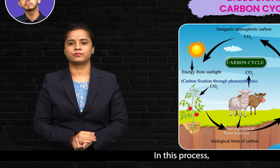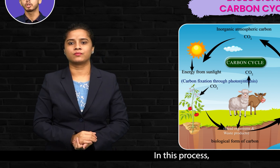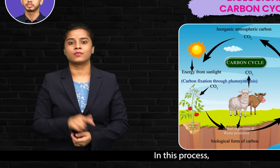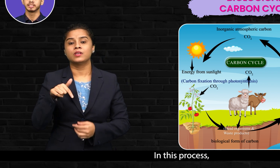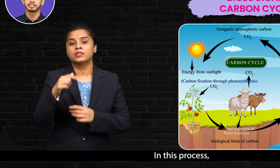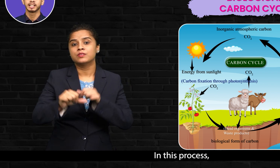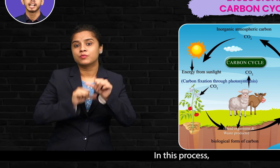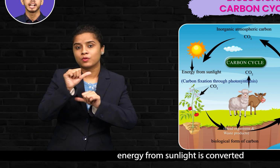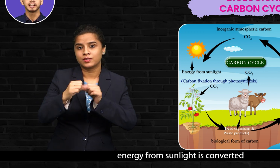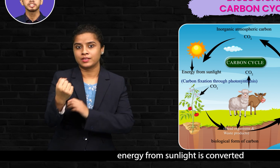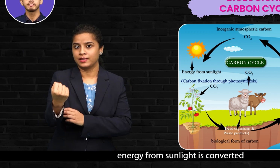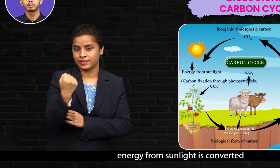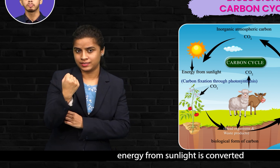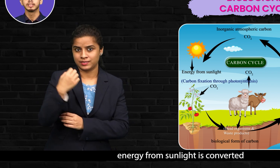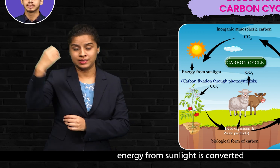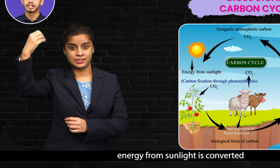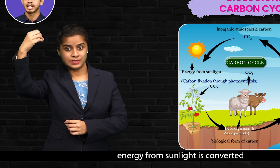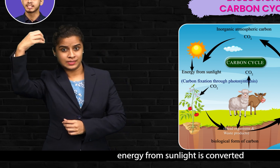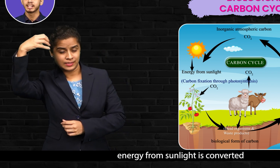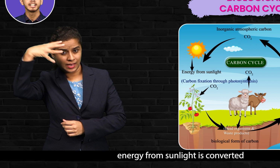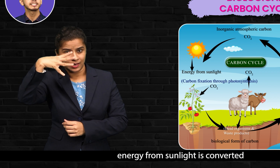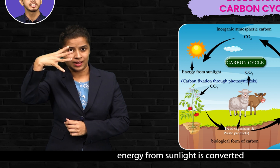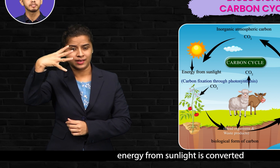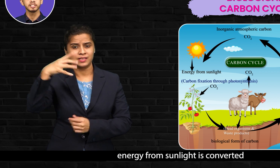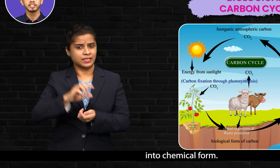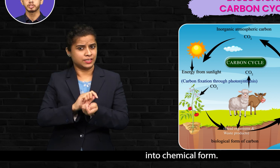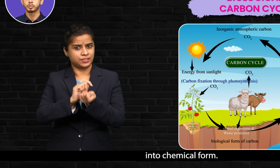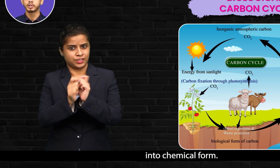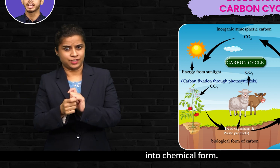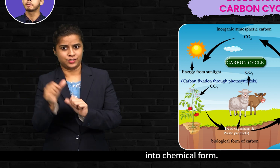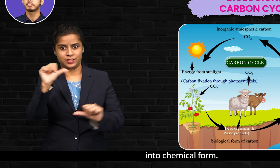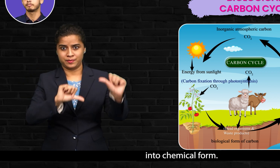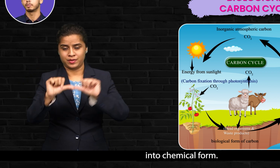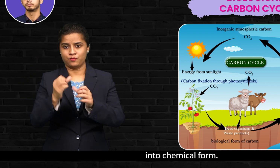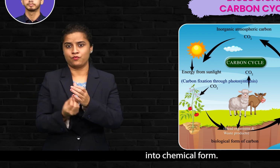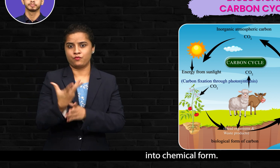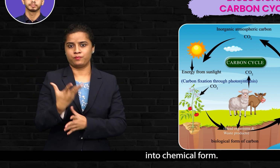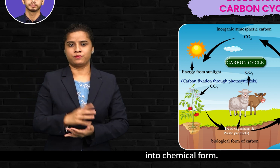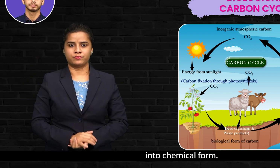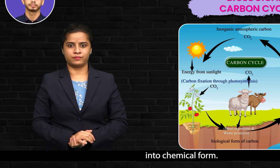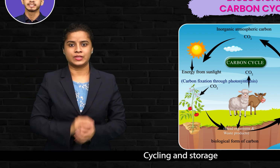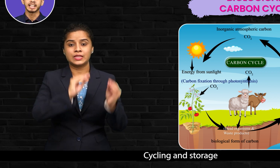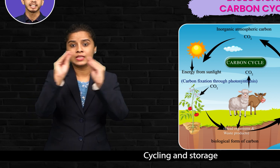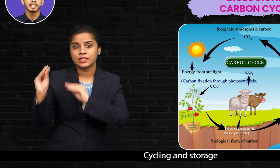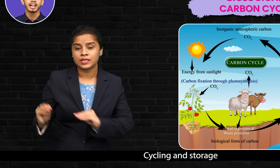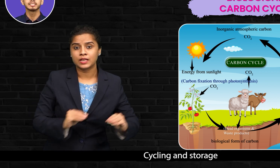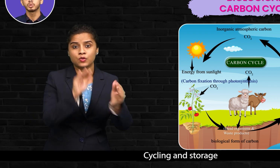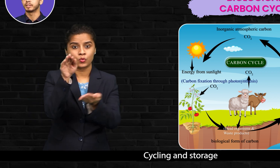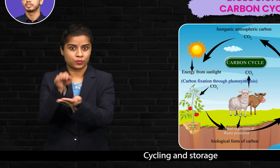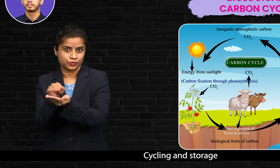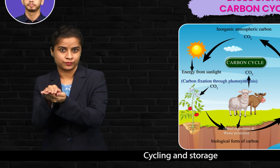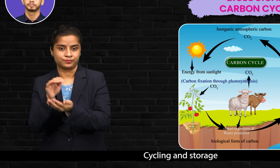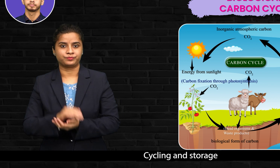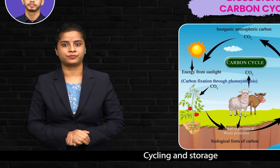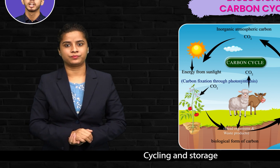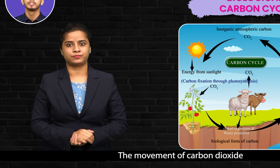In this process, energy from sunlight is converted into chemical form, cycling and